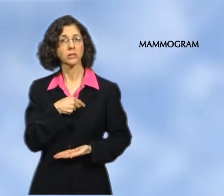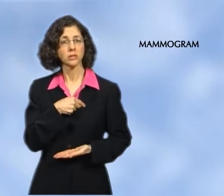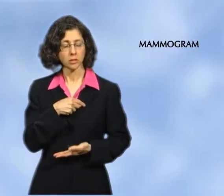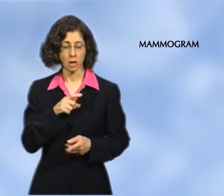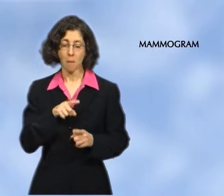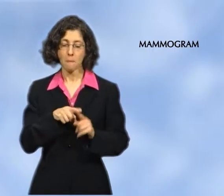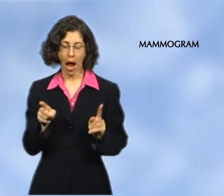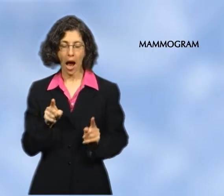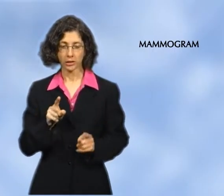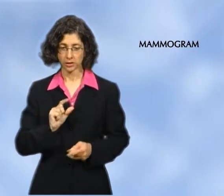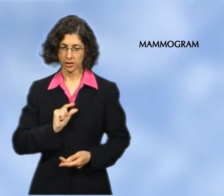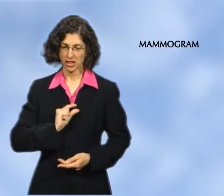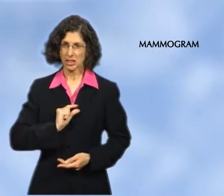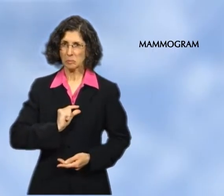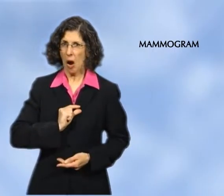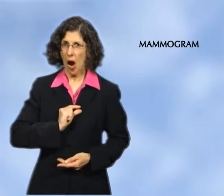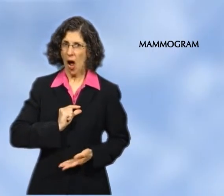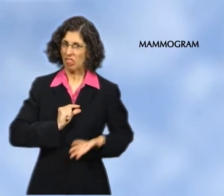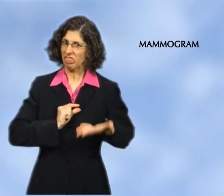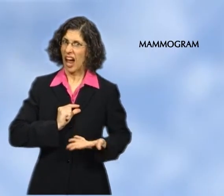be able to feel it.